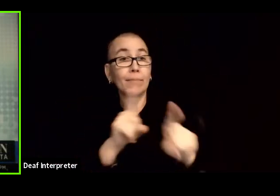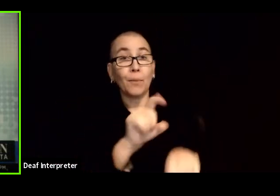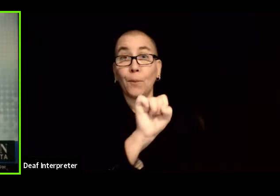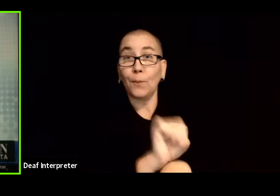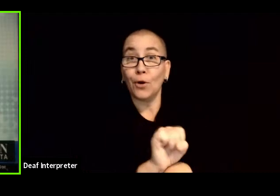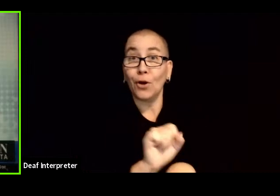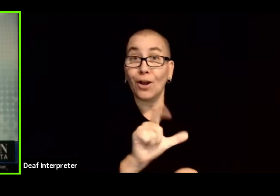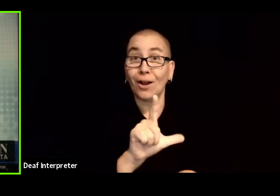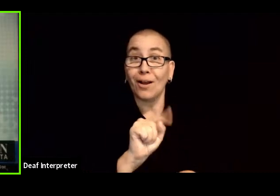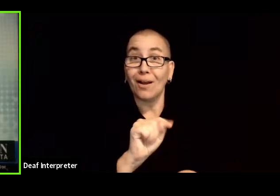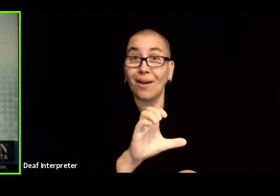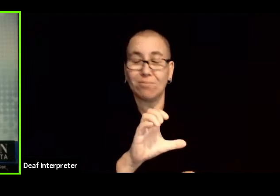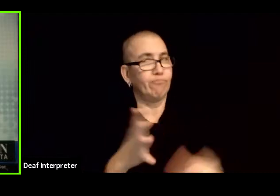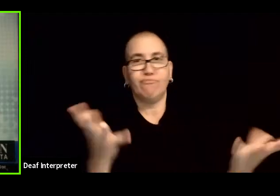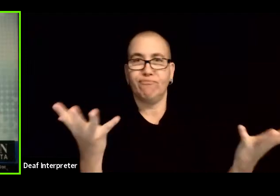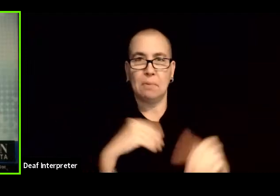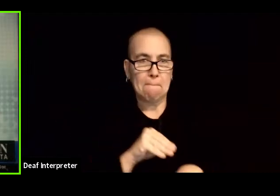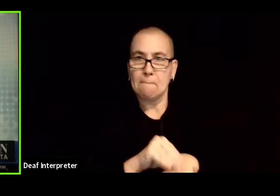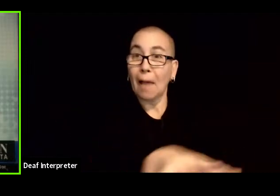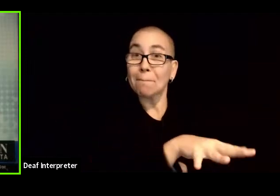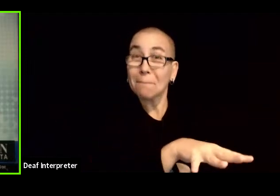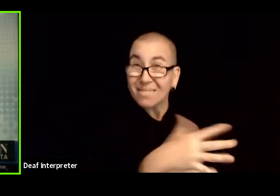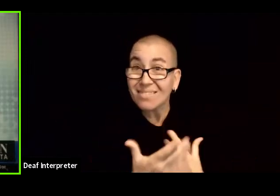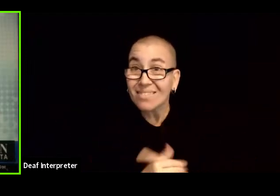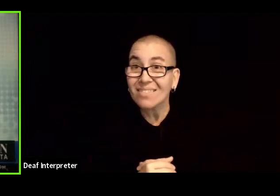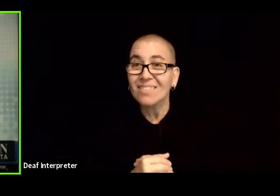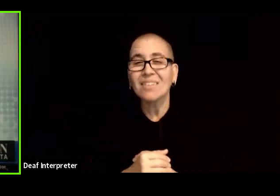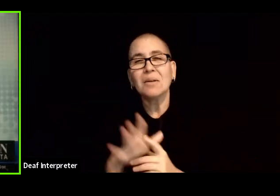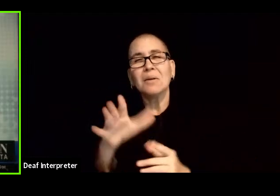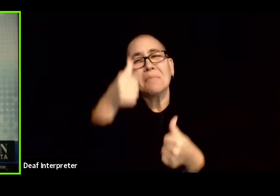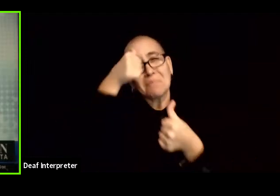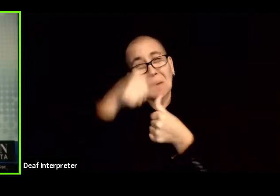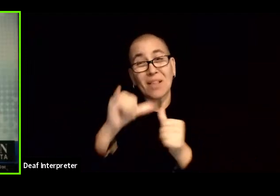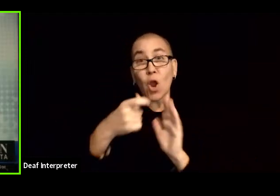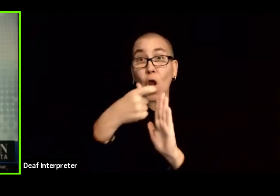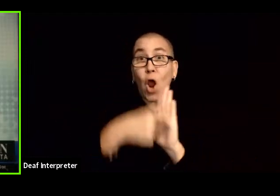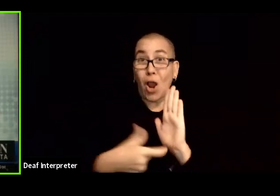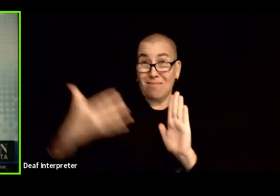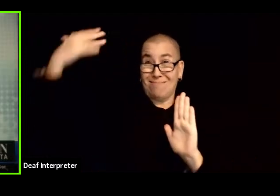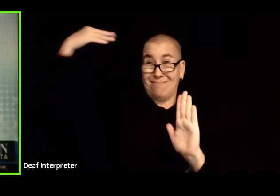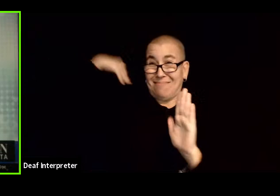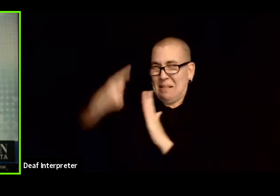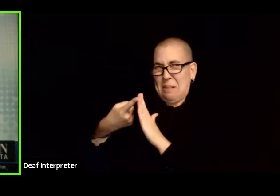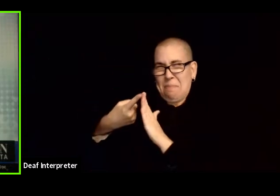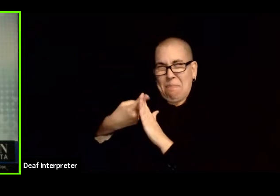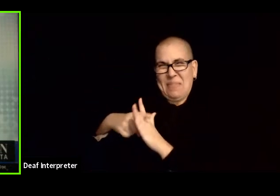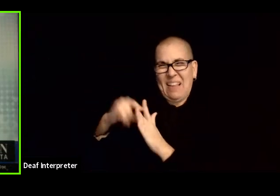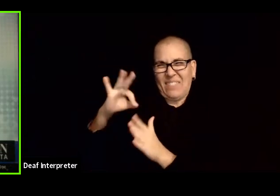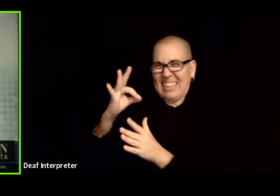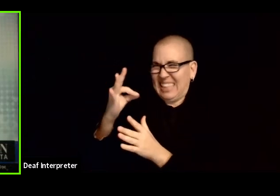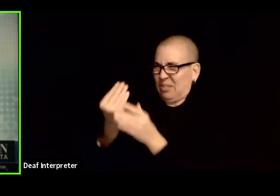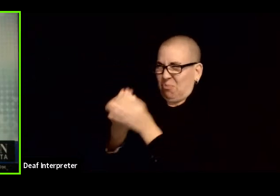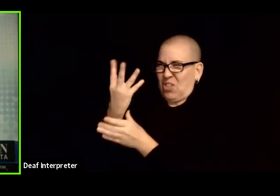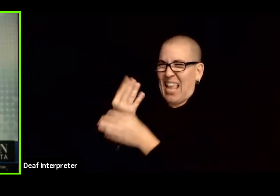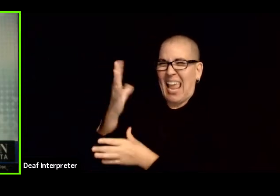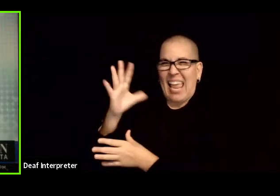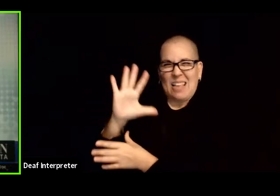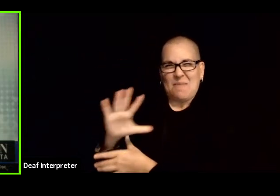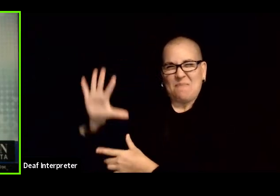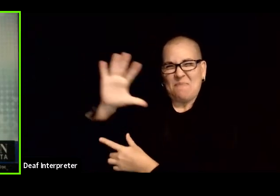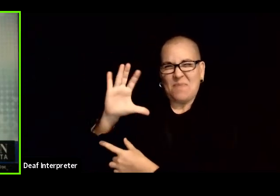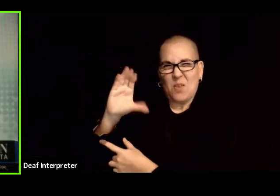those percentages flip. More recent data show that more than 60% of healthcare worker cases are due